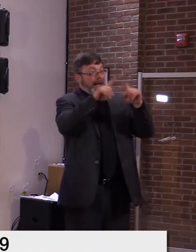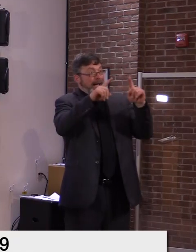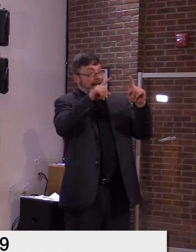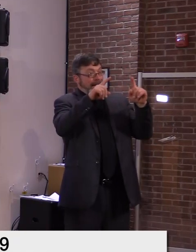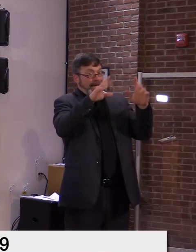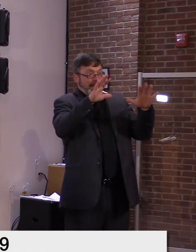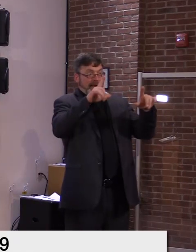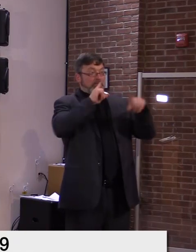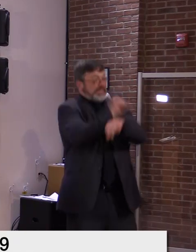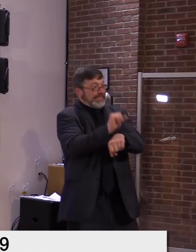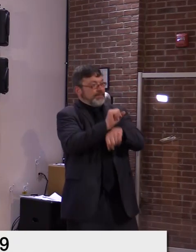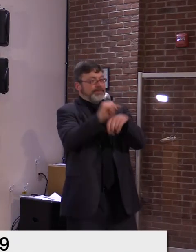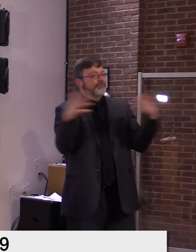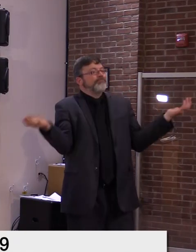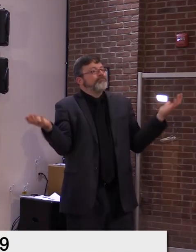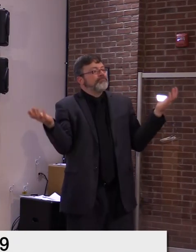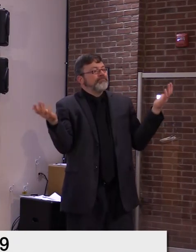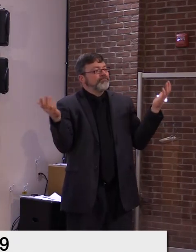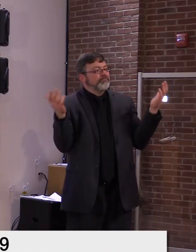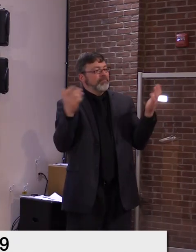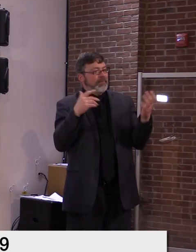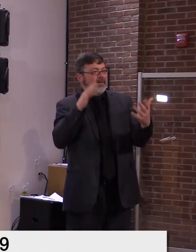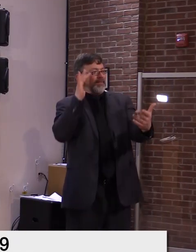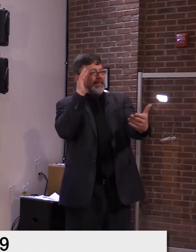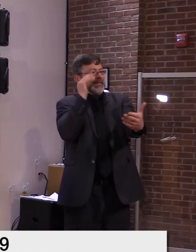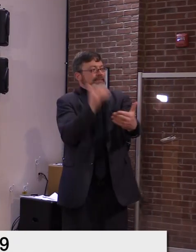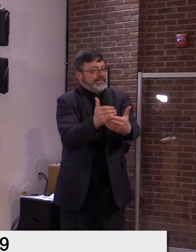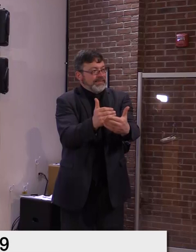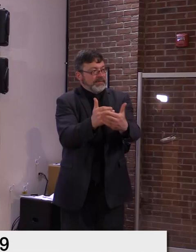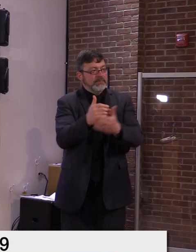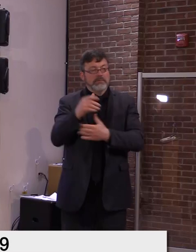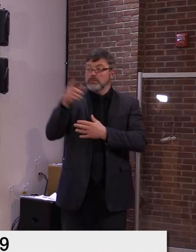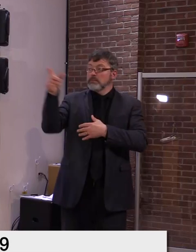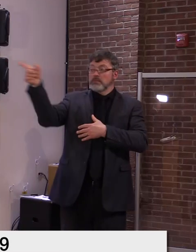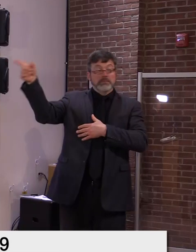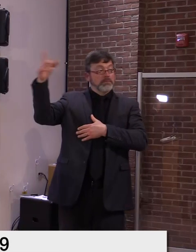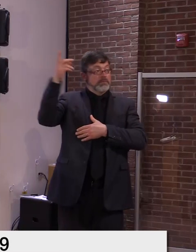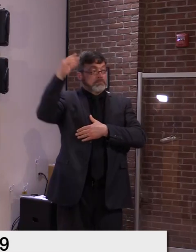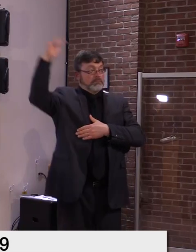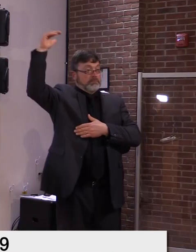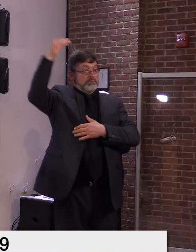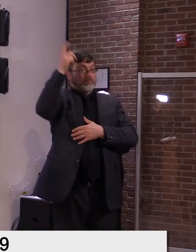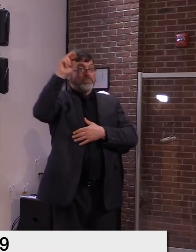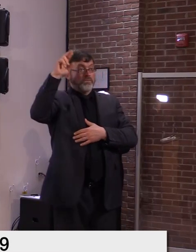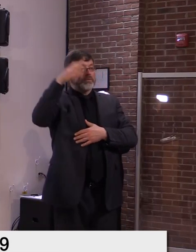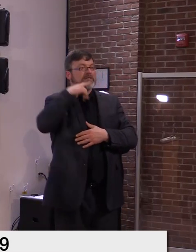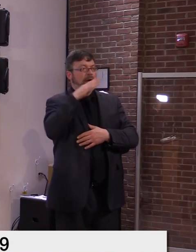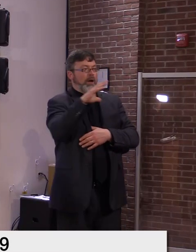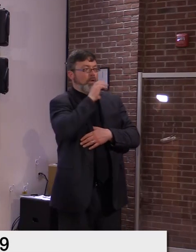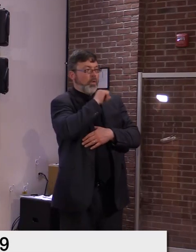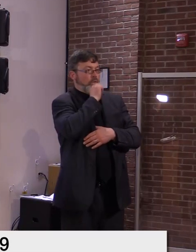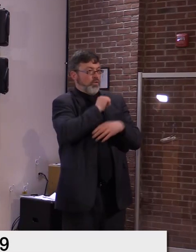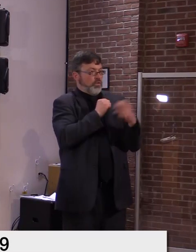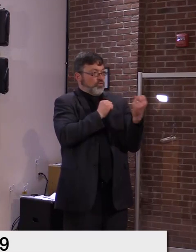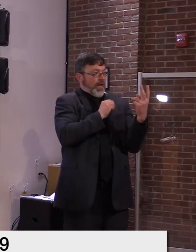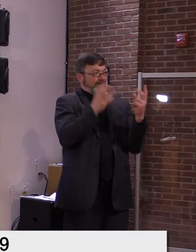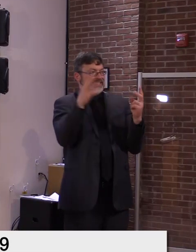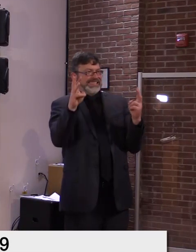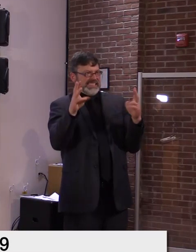to 16. Yeah, 12 to 16 is the next age group that they believe that will be available